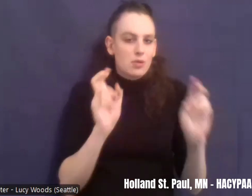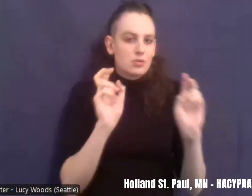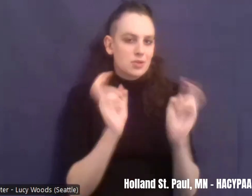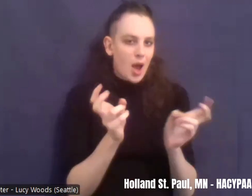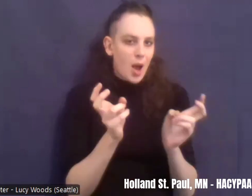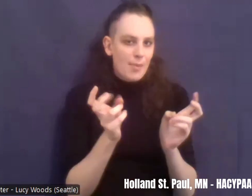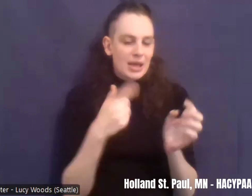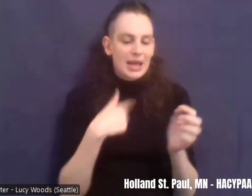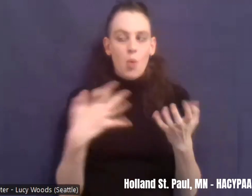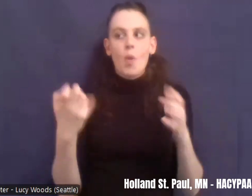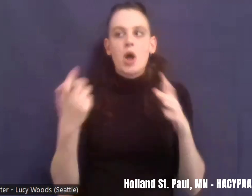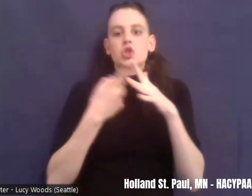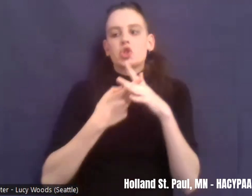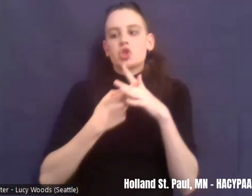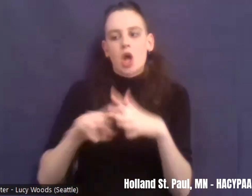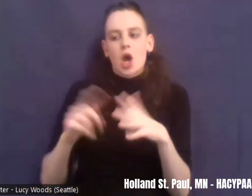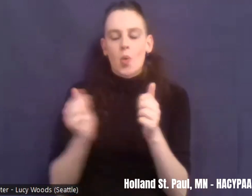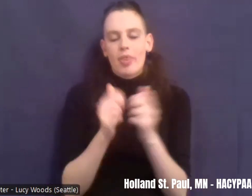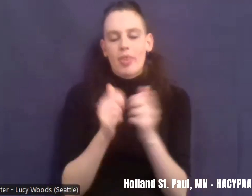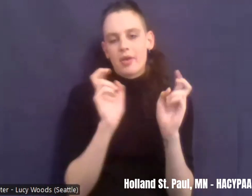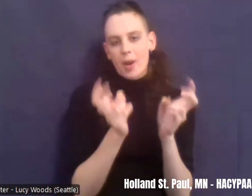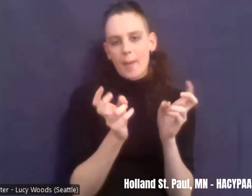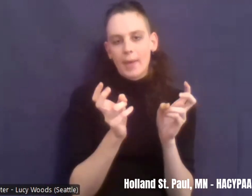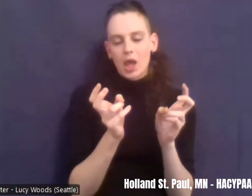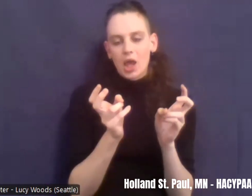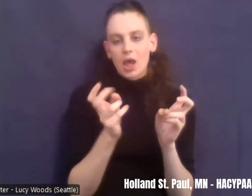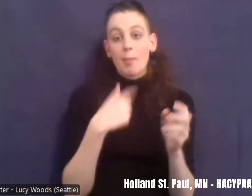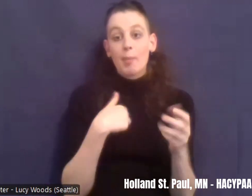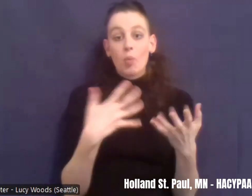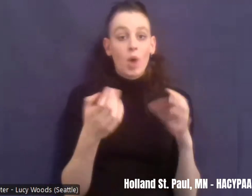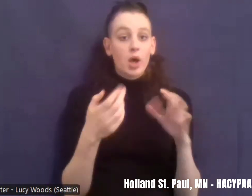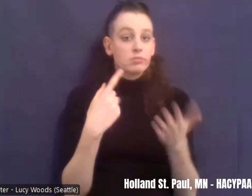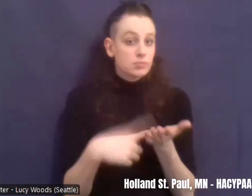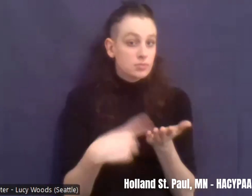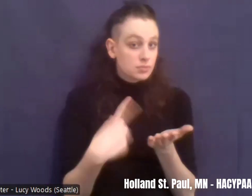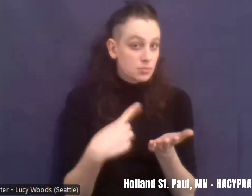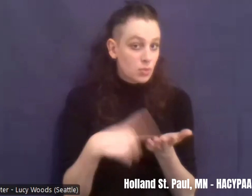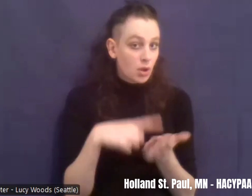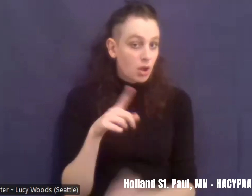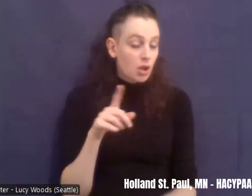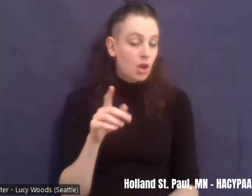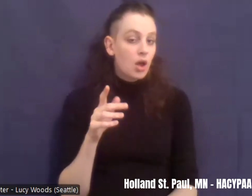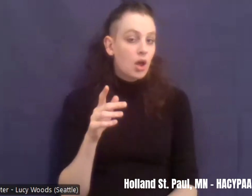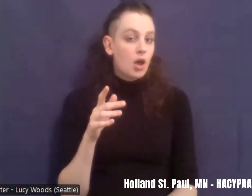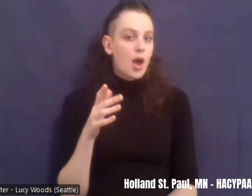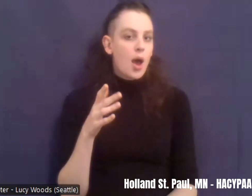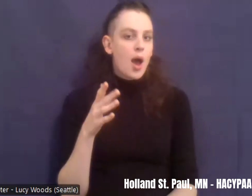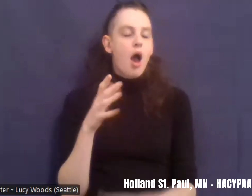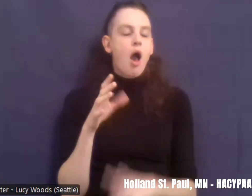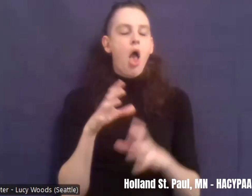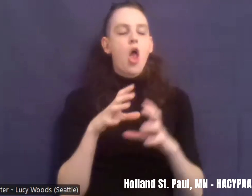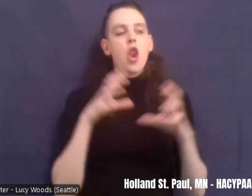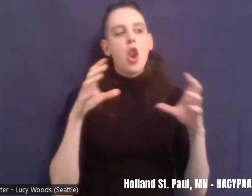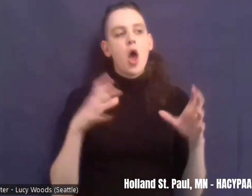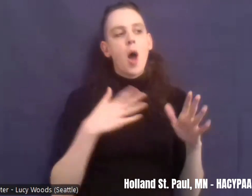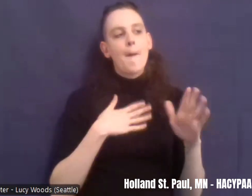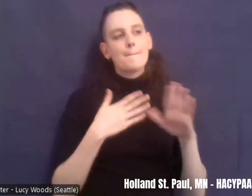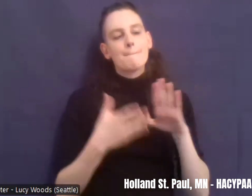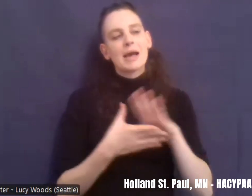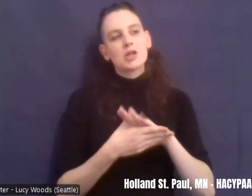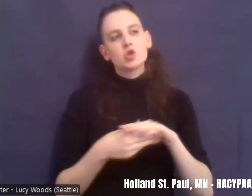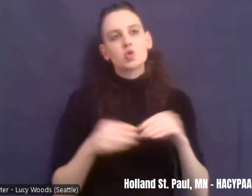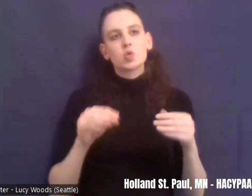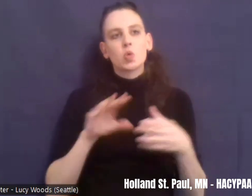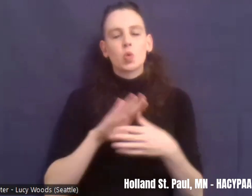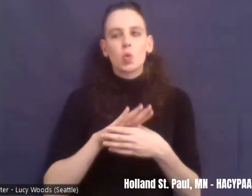my topic. And like what I was going to talk about was basically like how a lot of my story is having